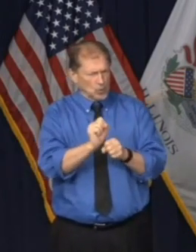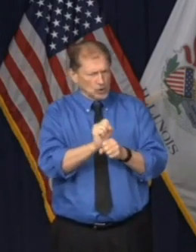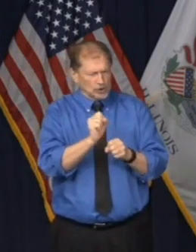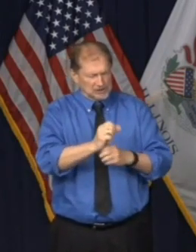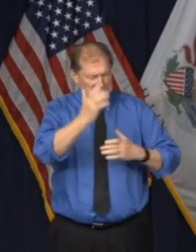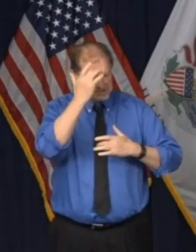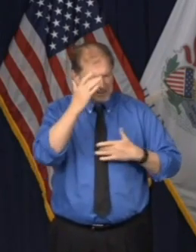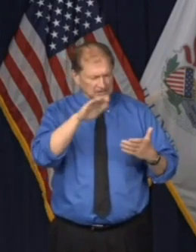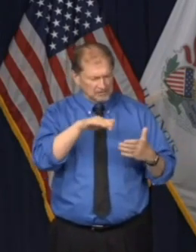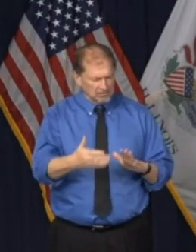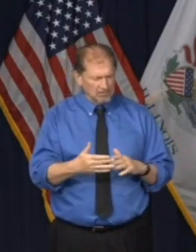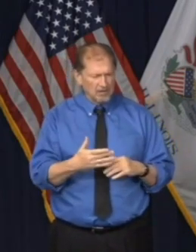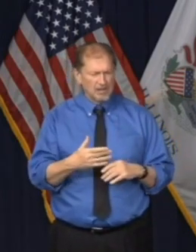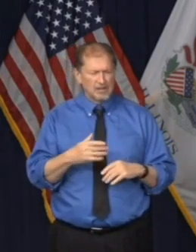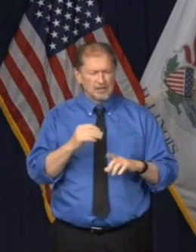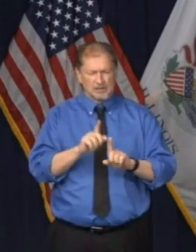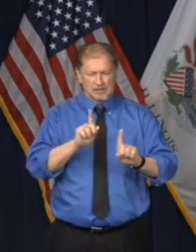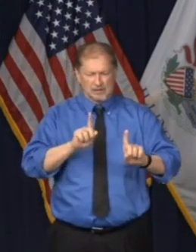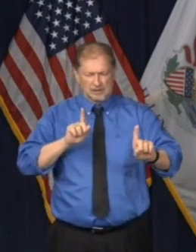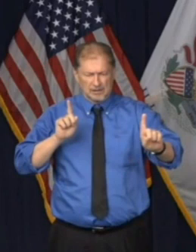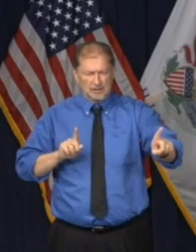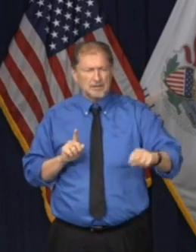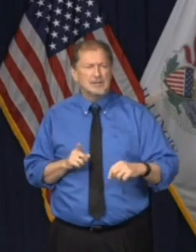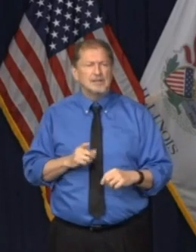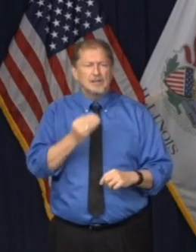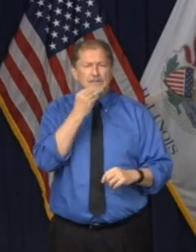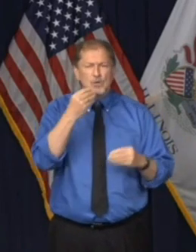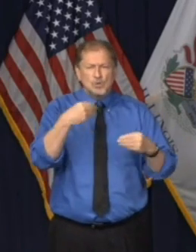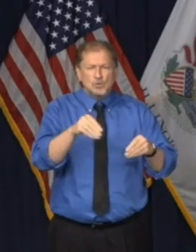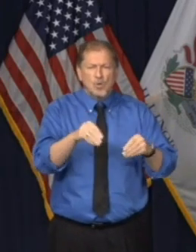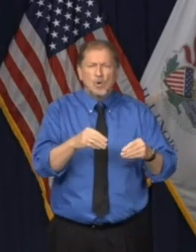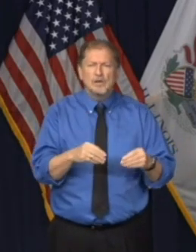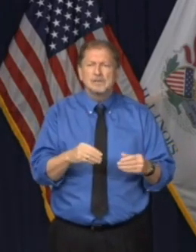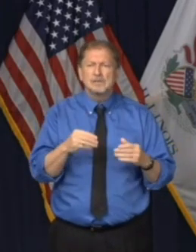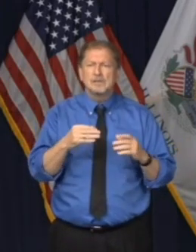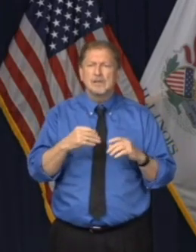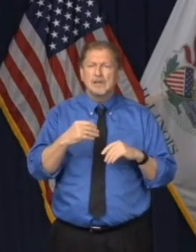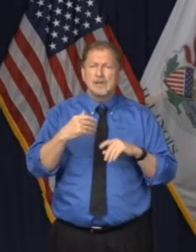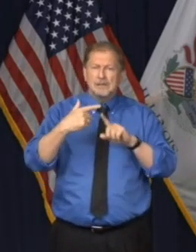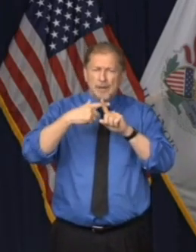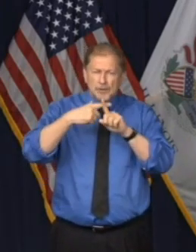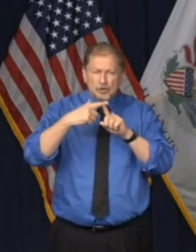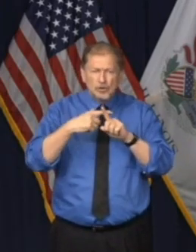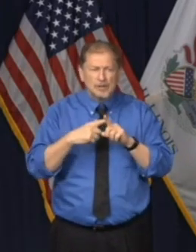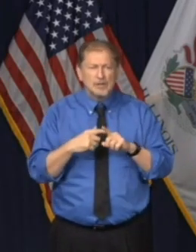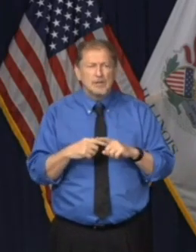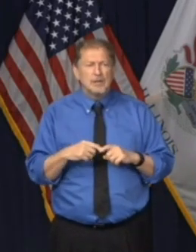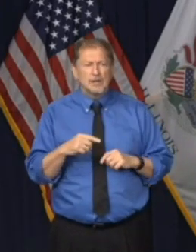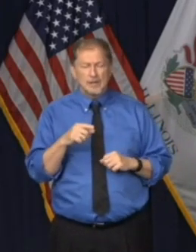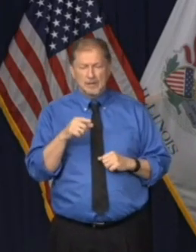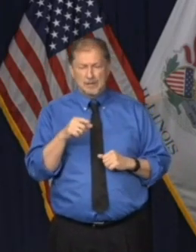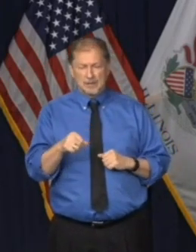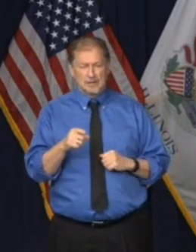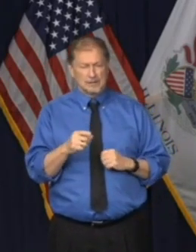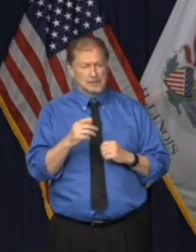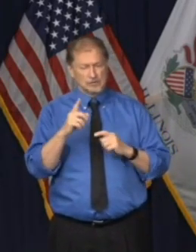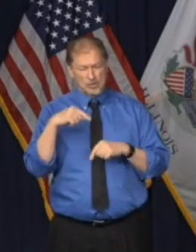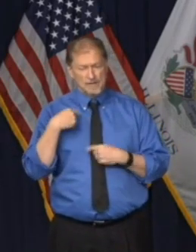capacity restrictions. So far, supermarkets have resisted banning customers from coming inside. What is your